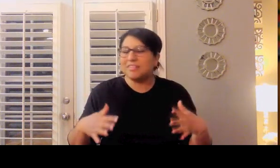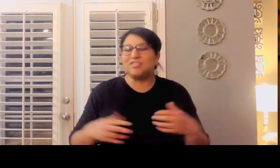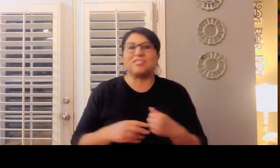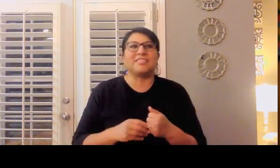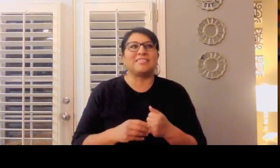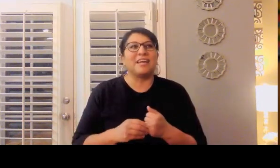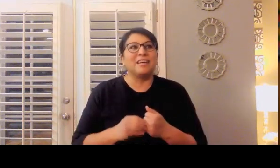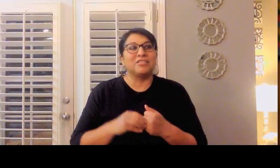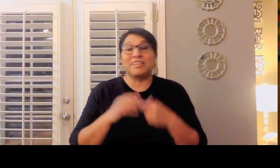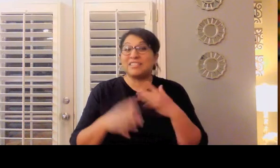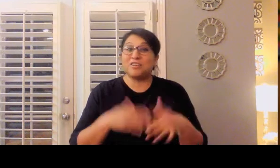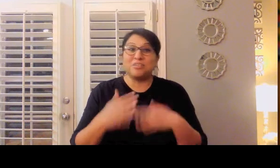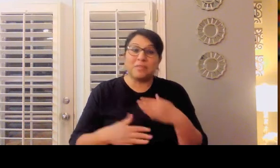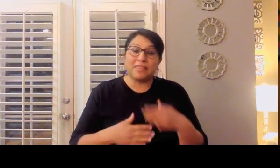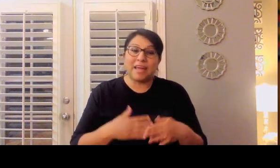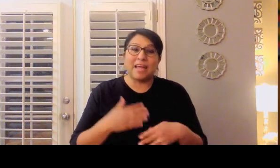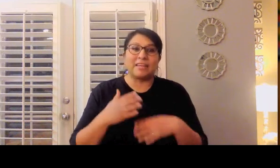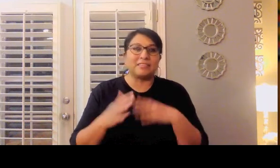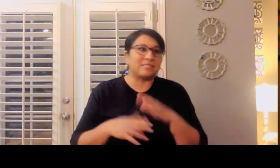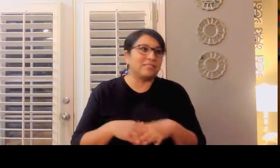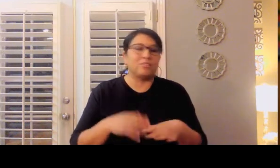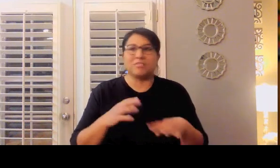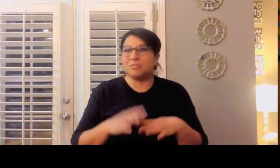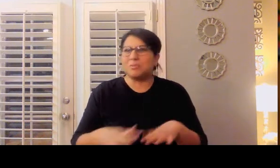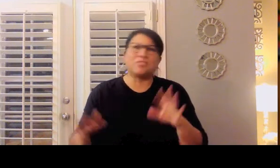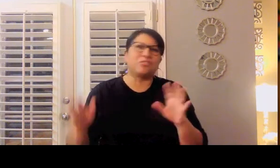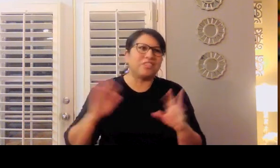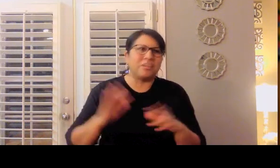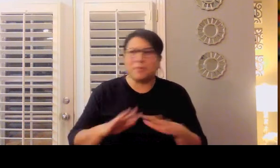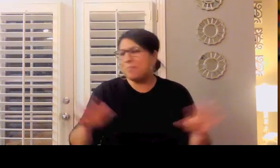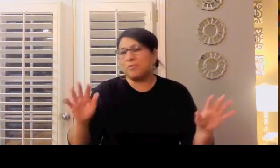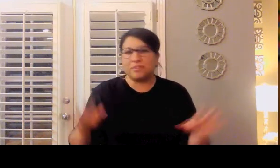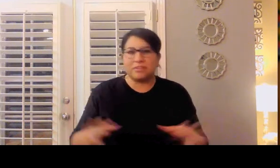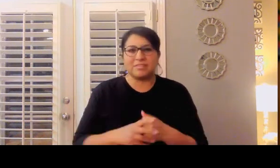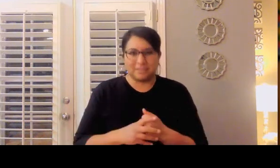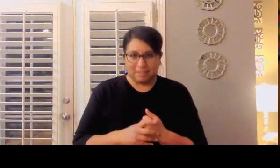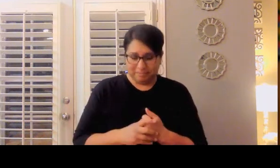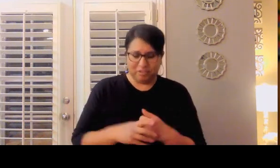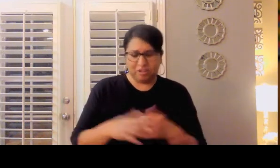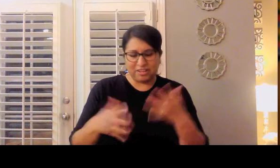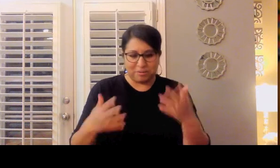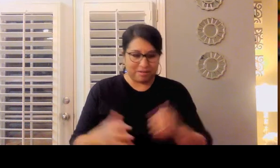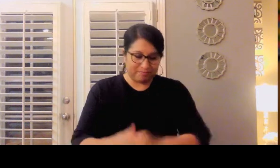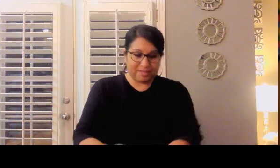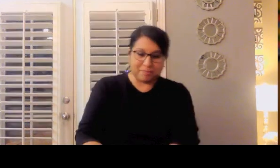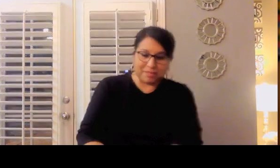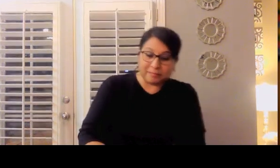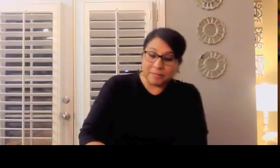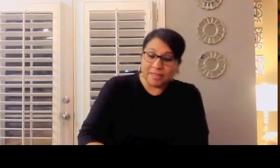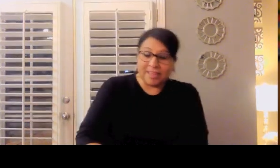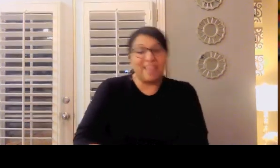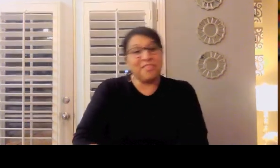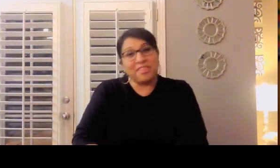wasn't into cookies. So then I started doing that and just researching and reading books and learning about cake